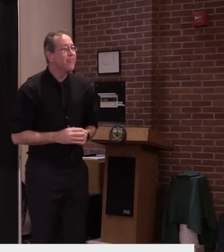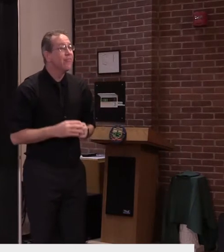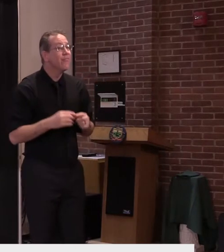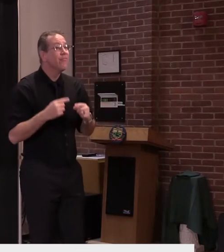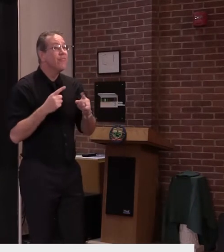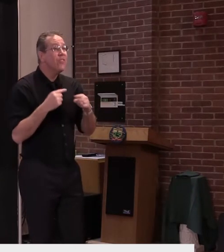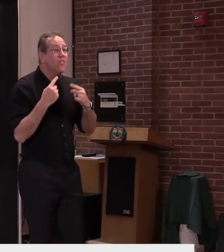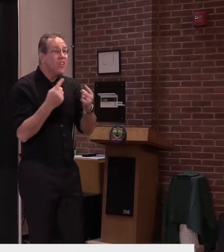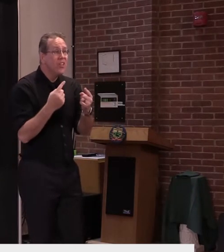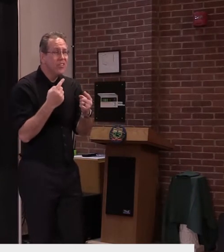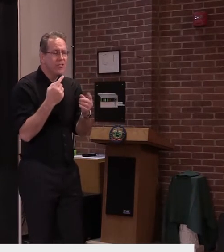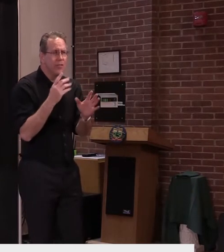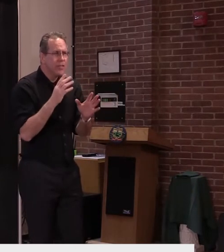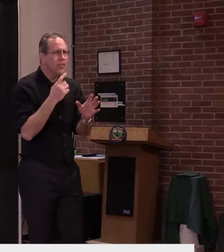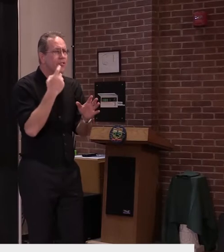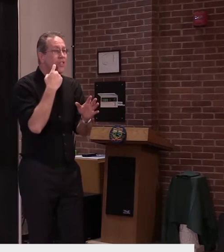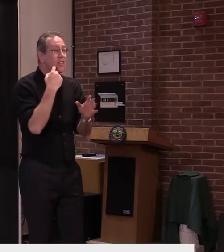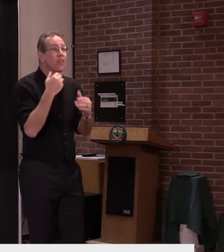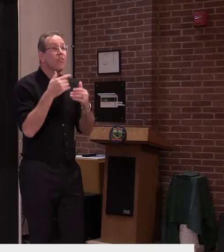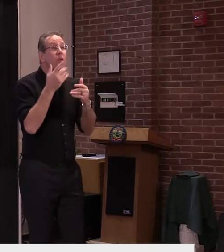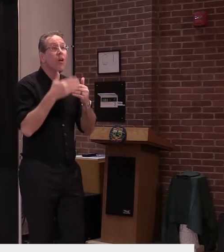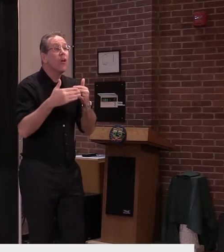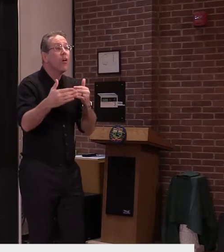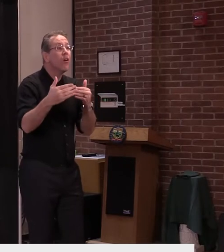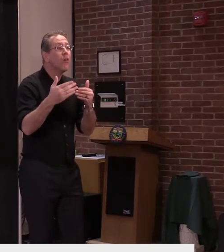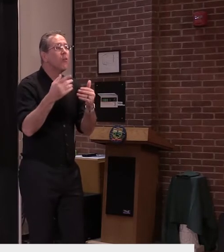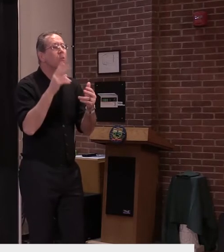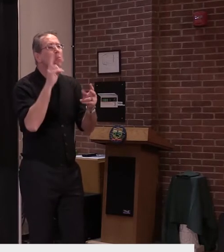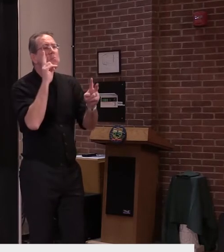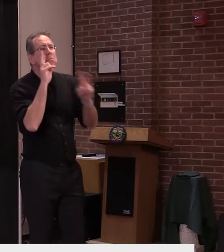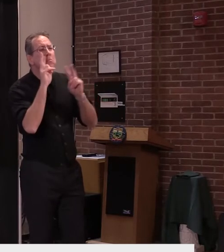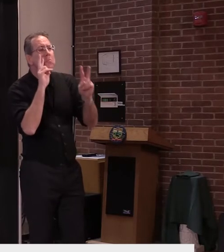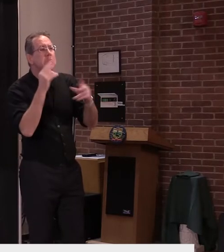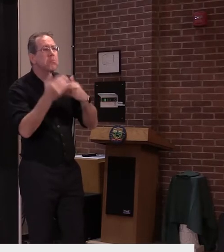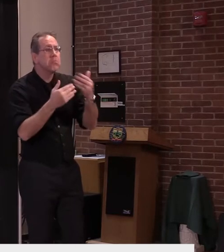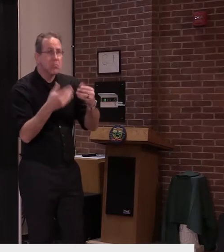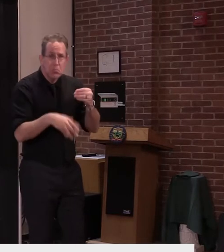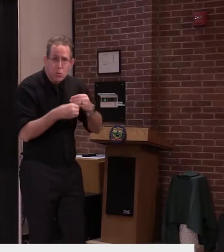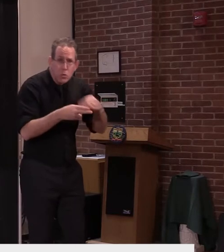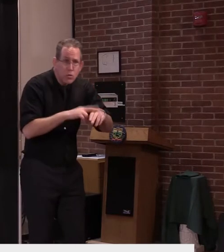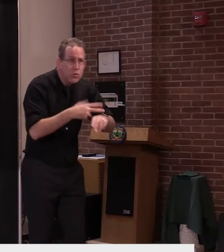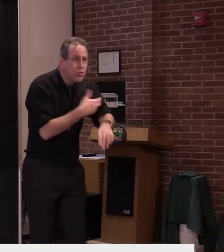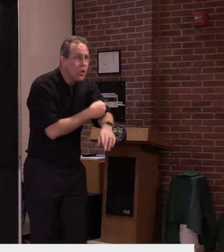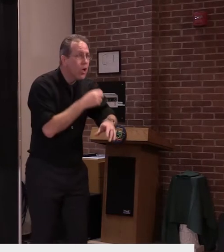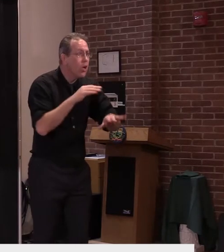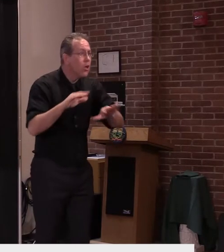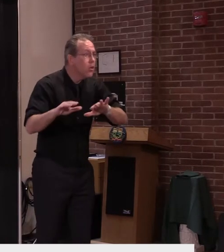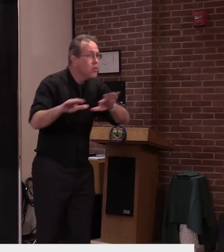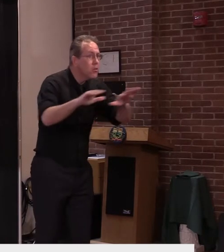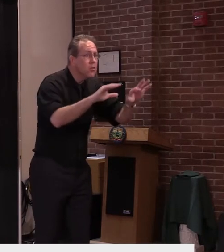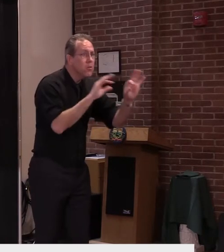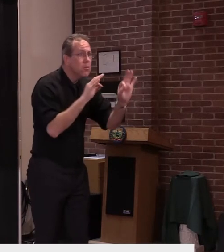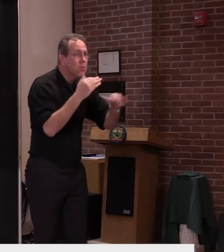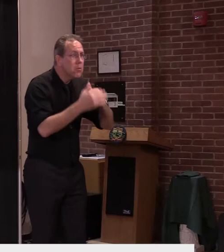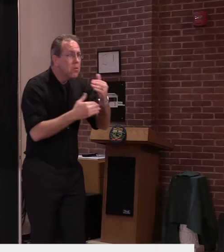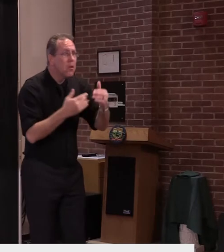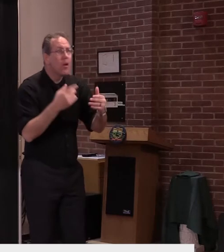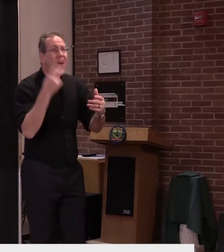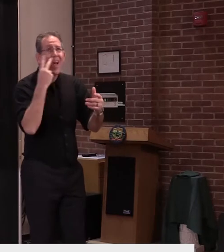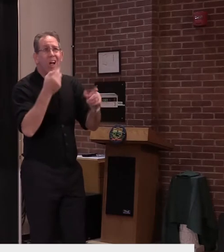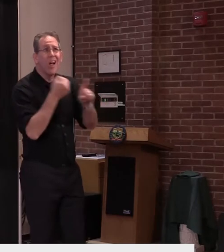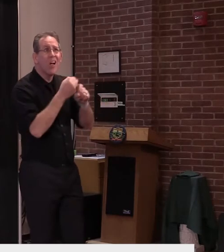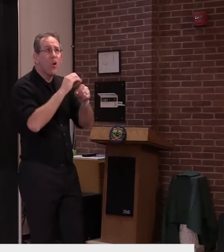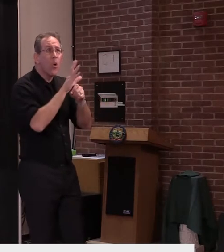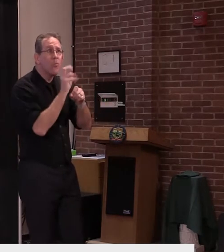other jurisdictions started to see their ICUs be impacted. So we'll want to keep a close eye on that over the next week to 2 weeks. But at the moment,